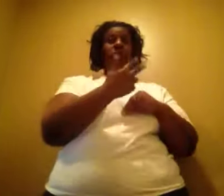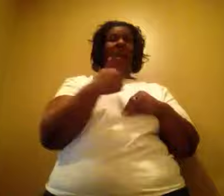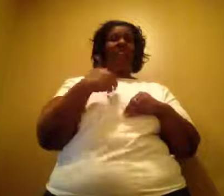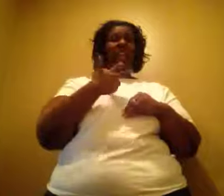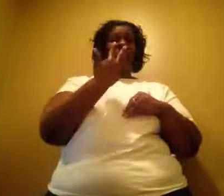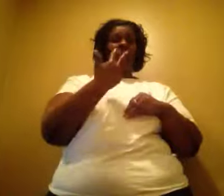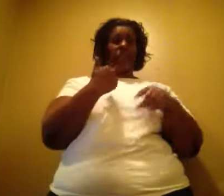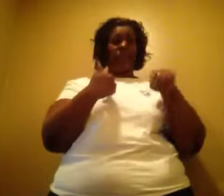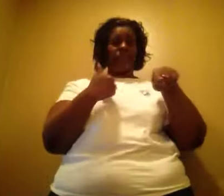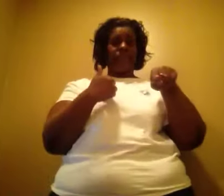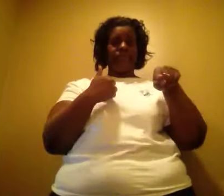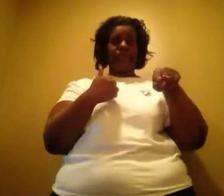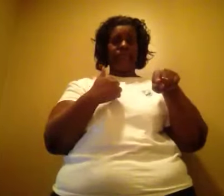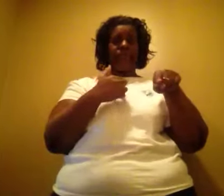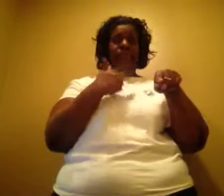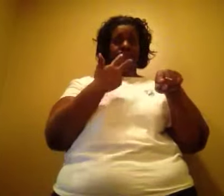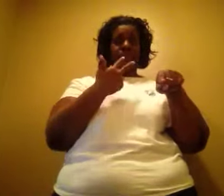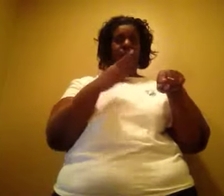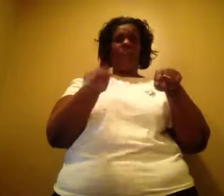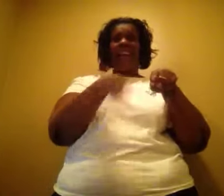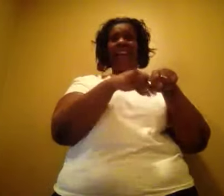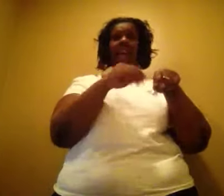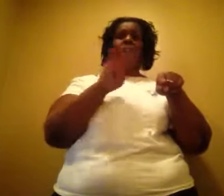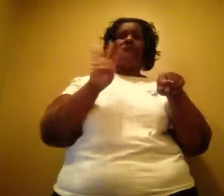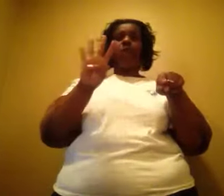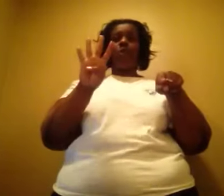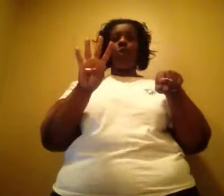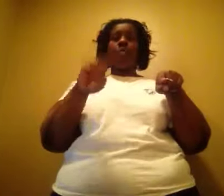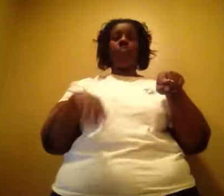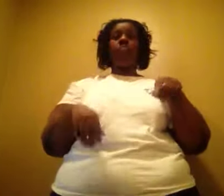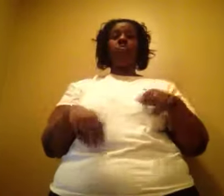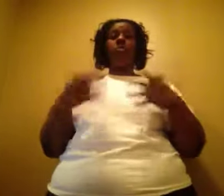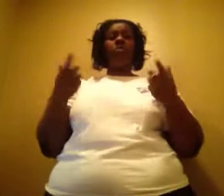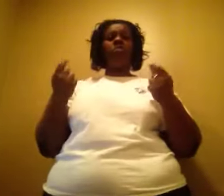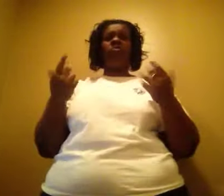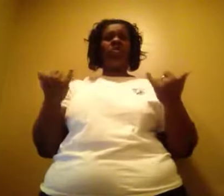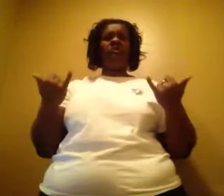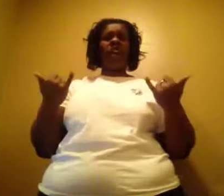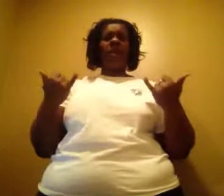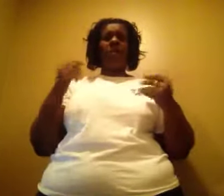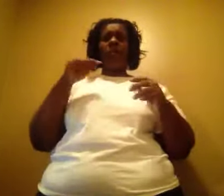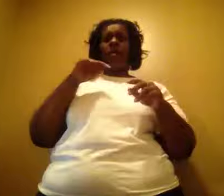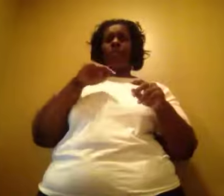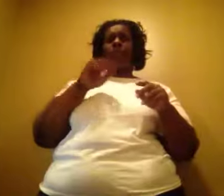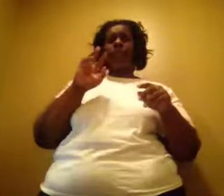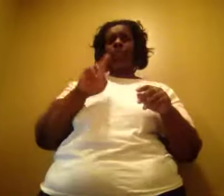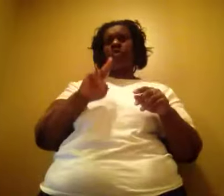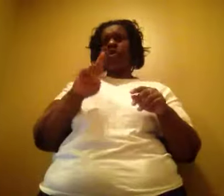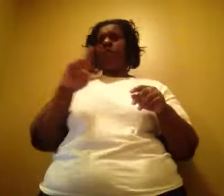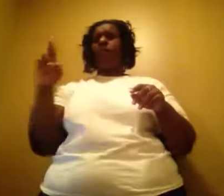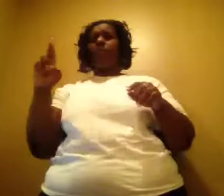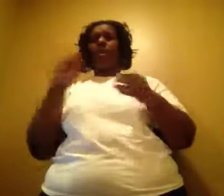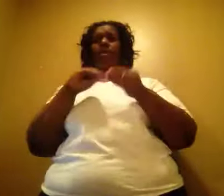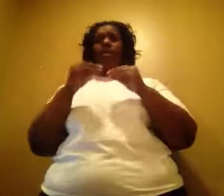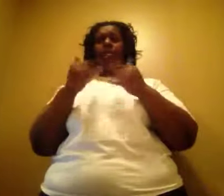here. And we're going to add 4 to that 3. So all we do is we go up the number line, or we go to the right of the number line, 4